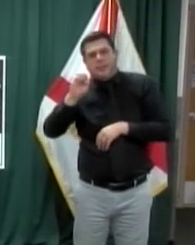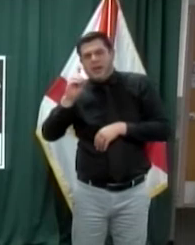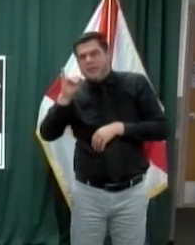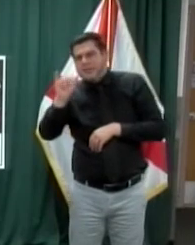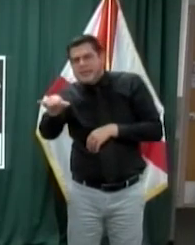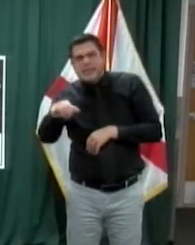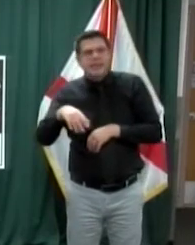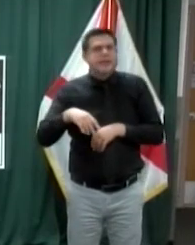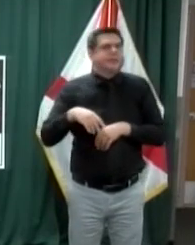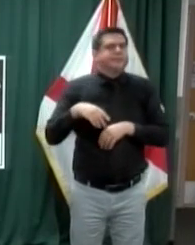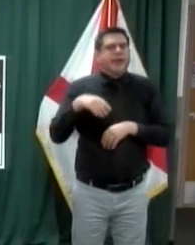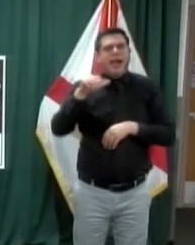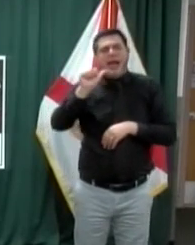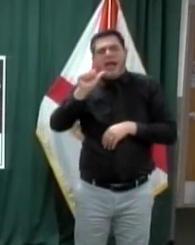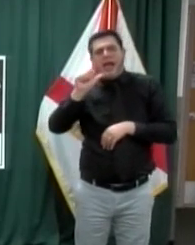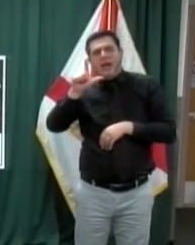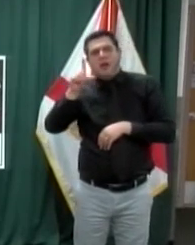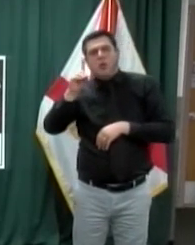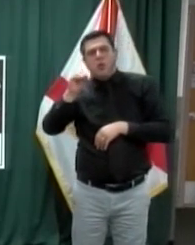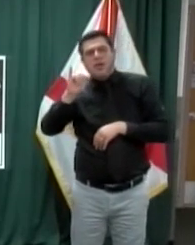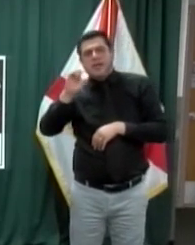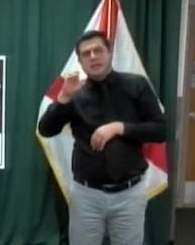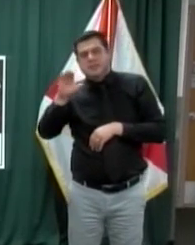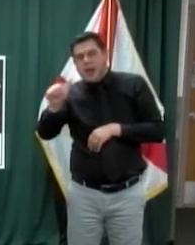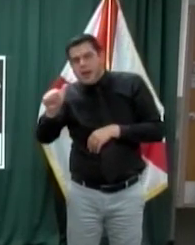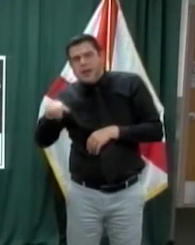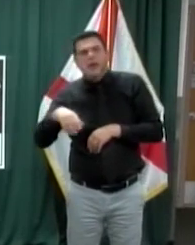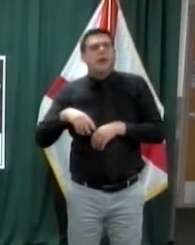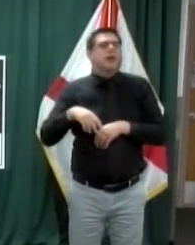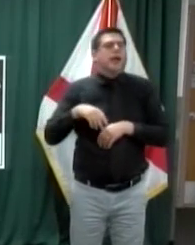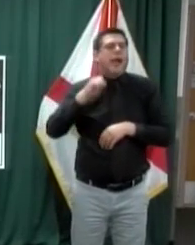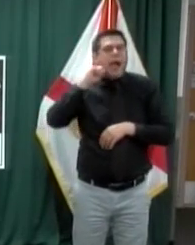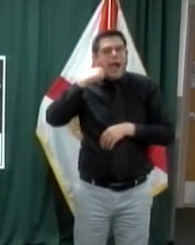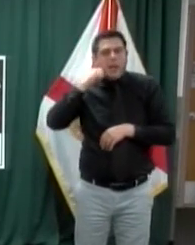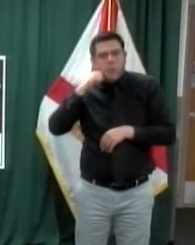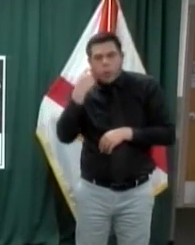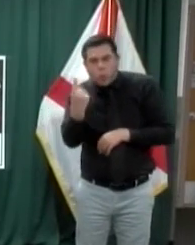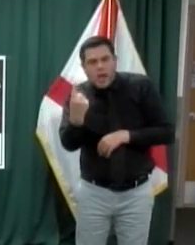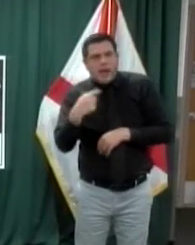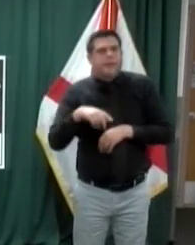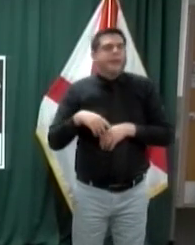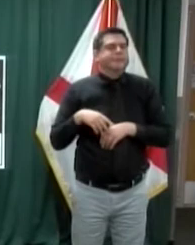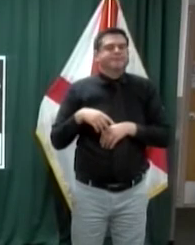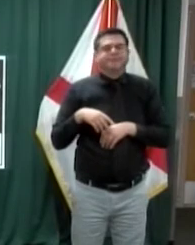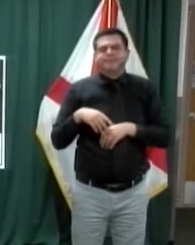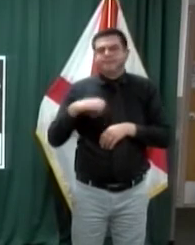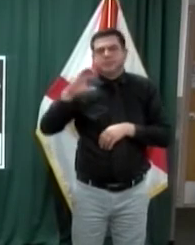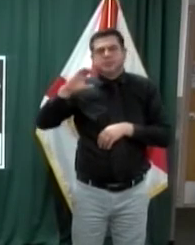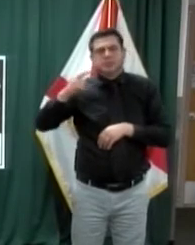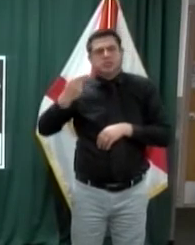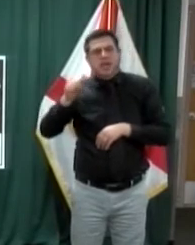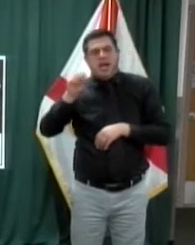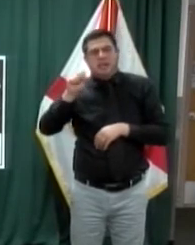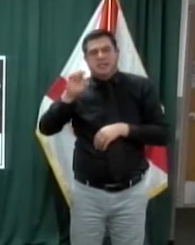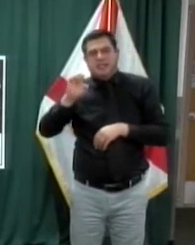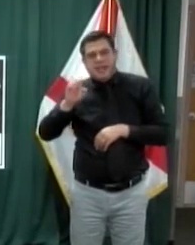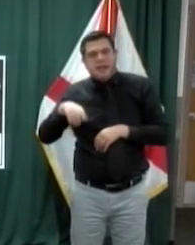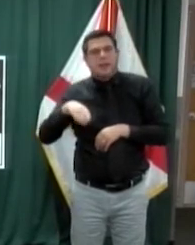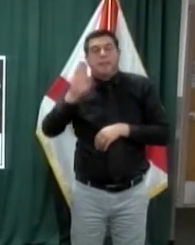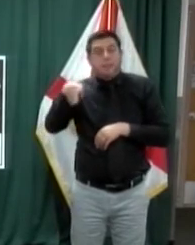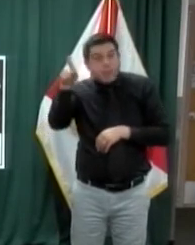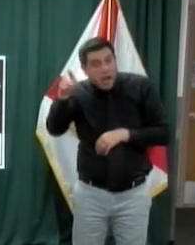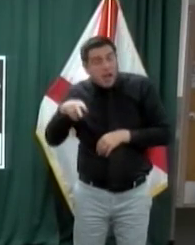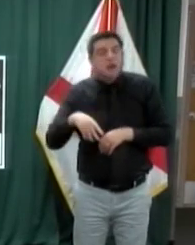of jobs available, Apple One Employment Services, Chase Bank, JP Morgan, Guidewell Florida Blue has